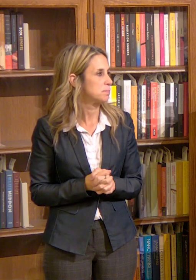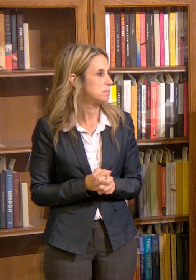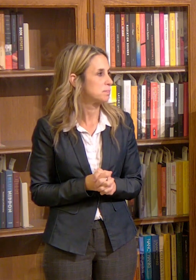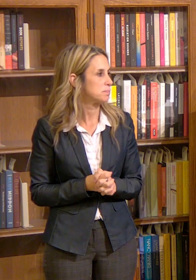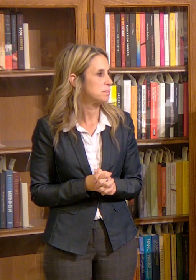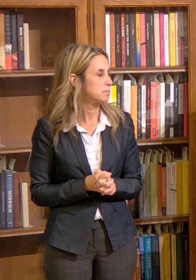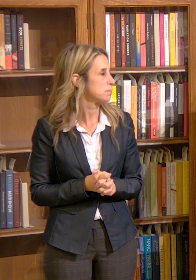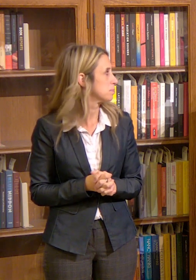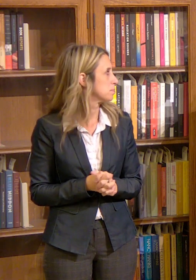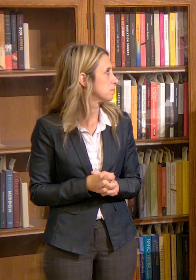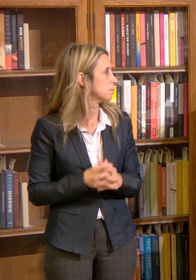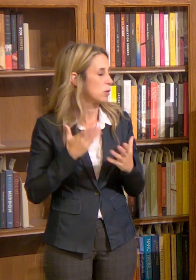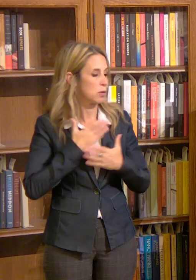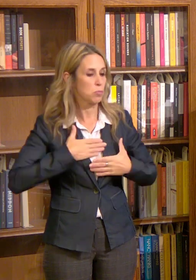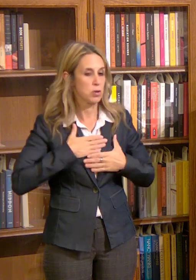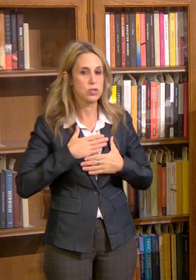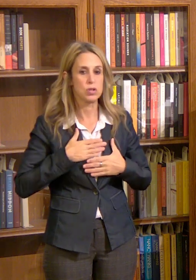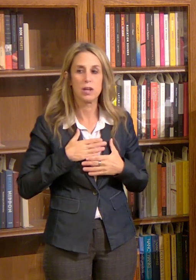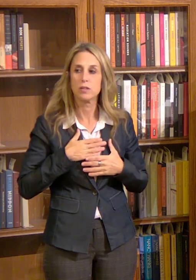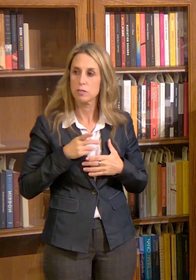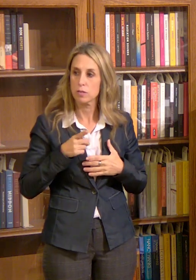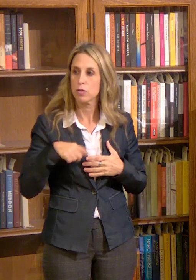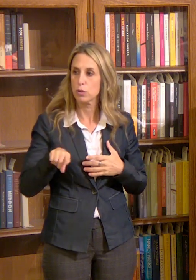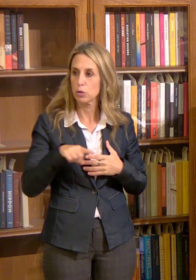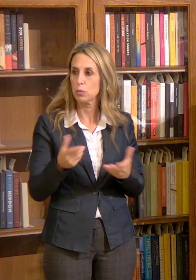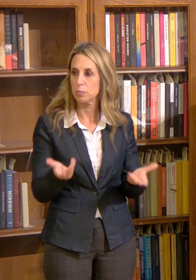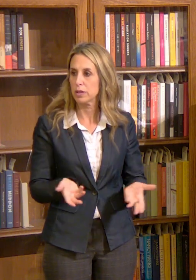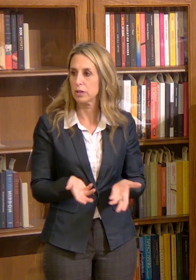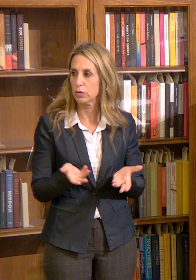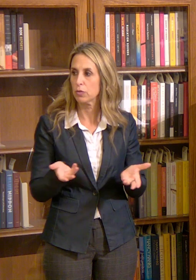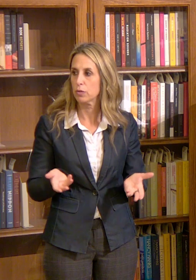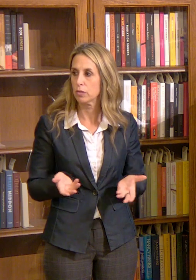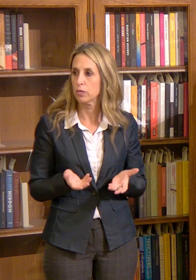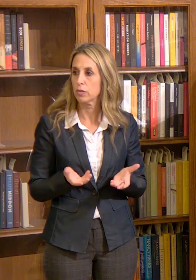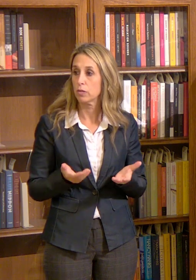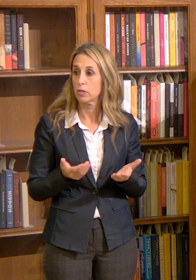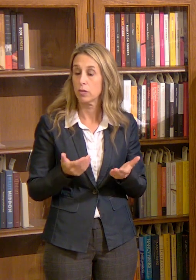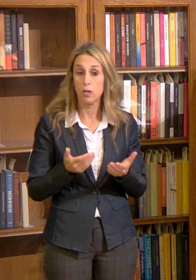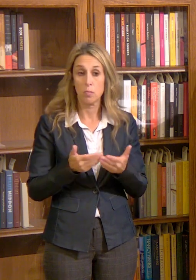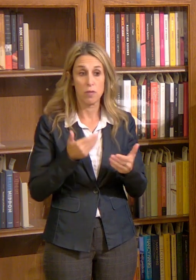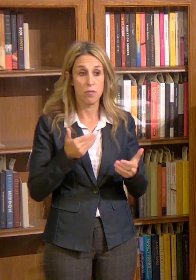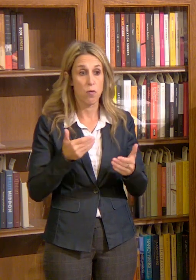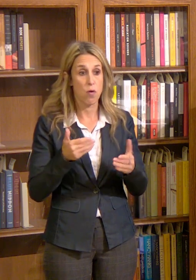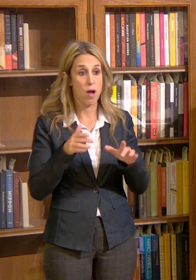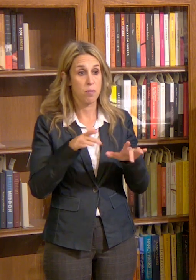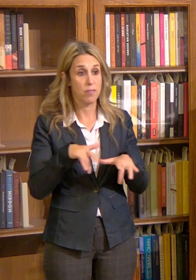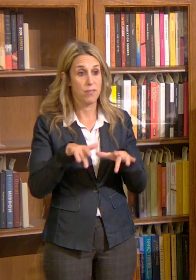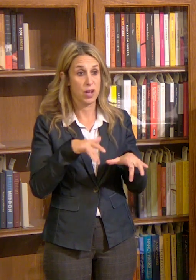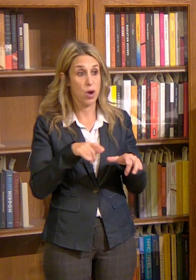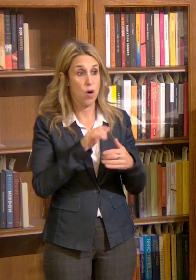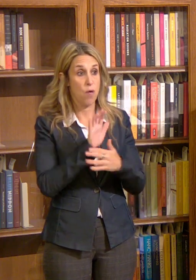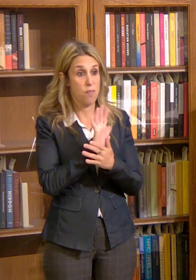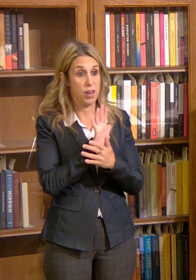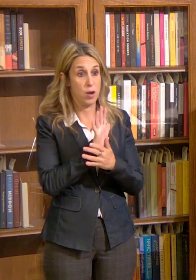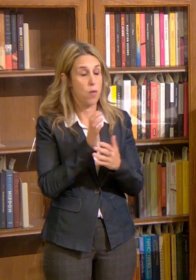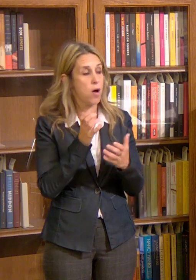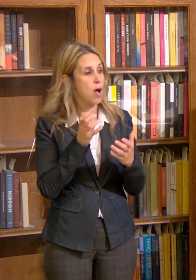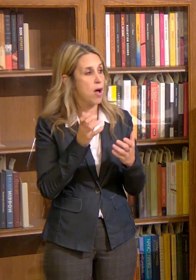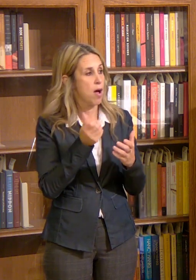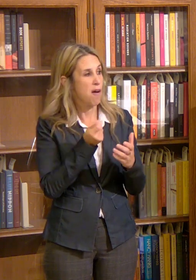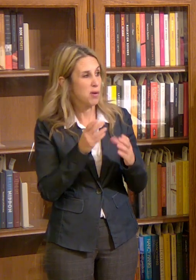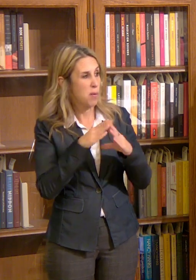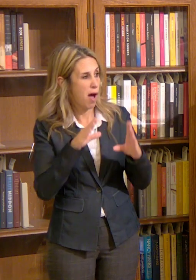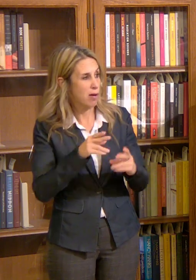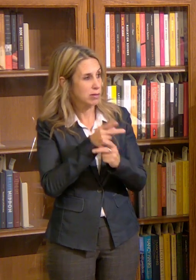coming we appreciate your presence now before we play the video I want to do a couple housekeeping things and then